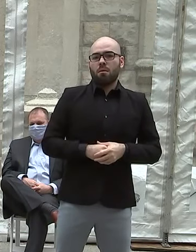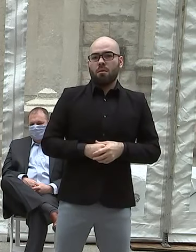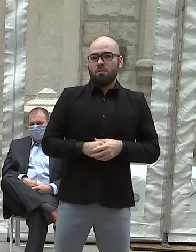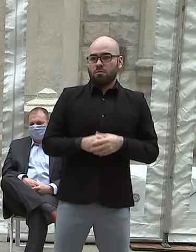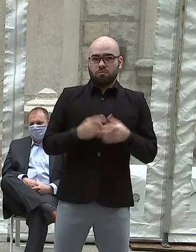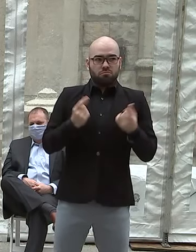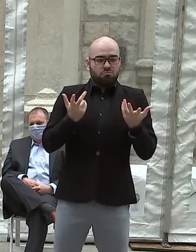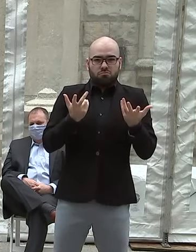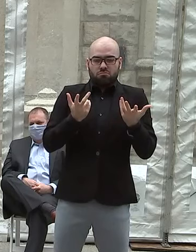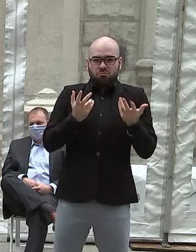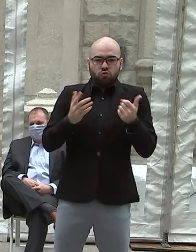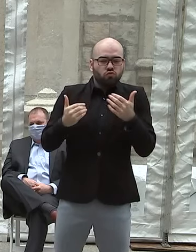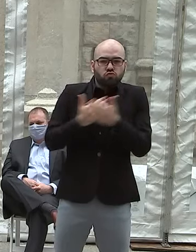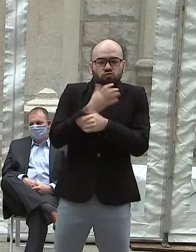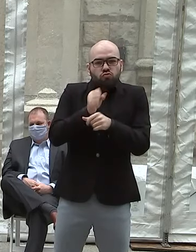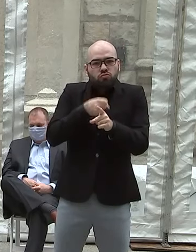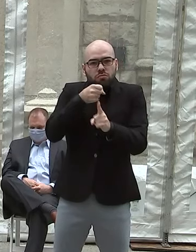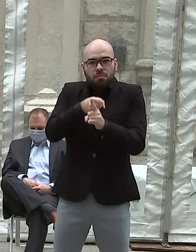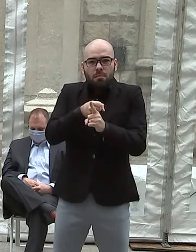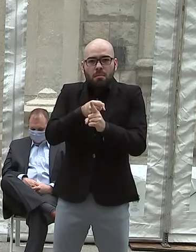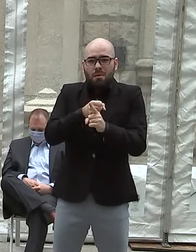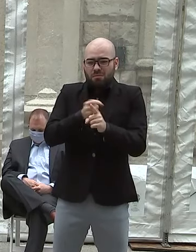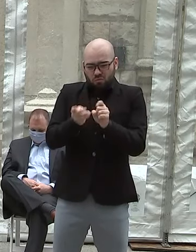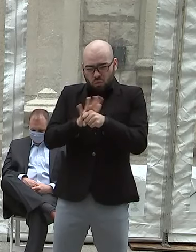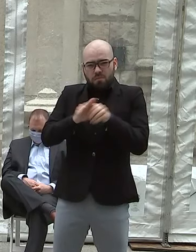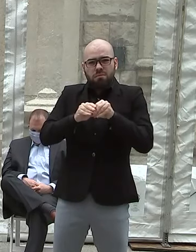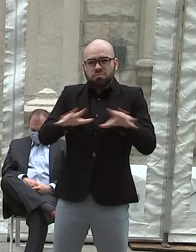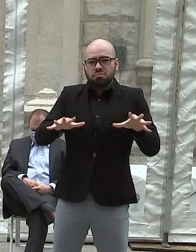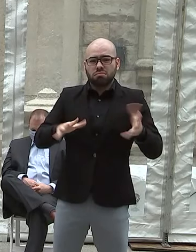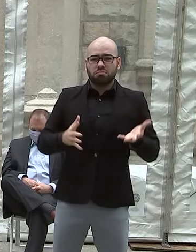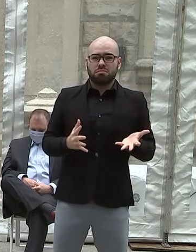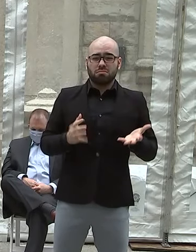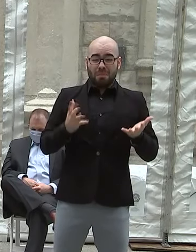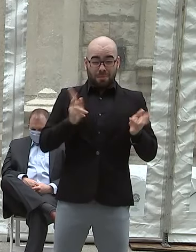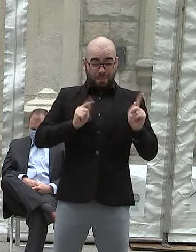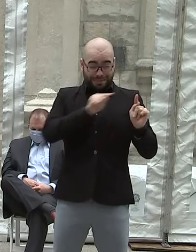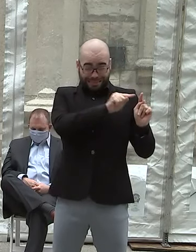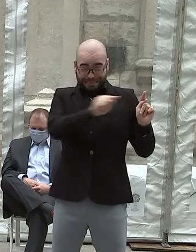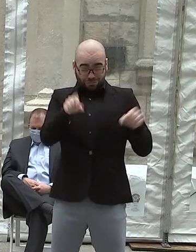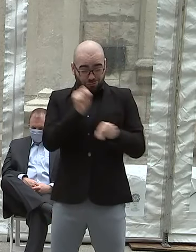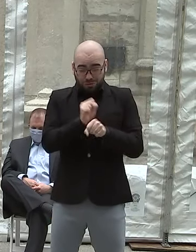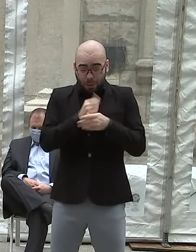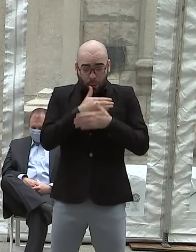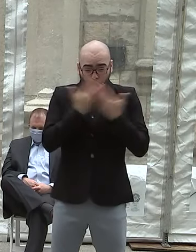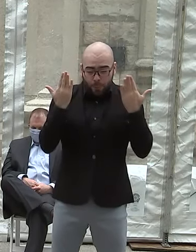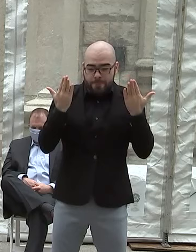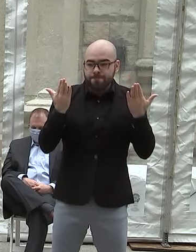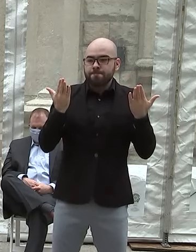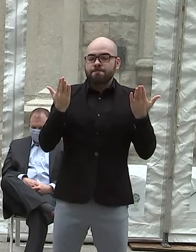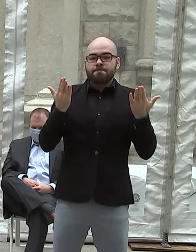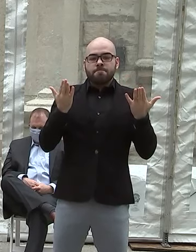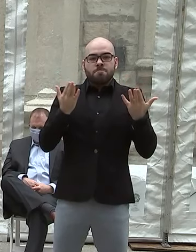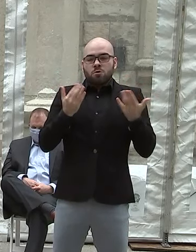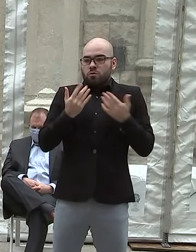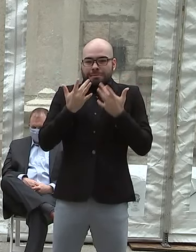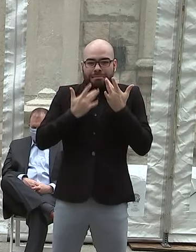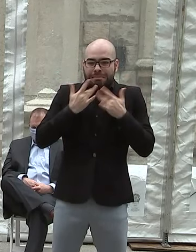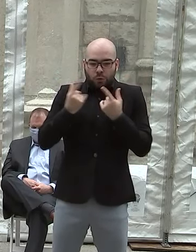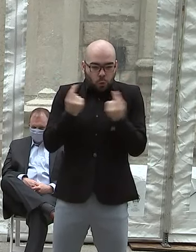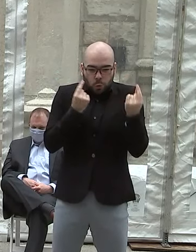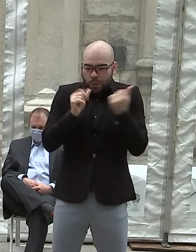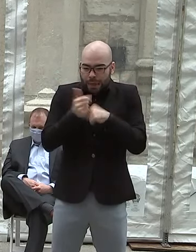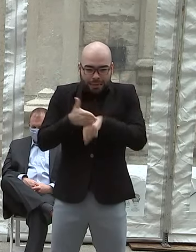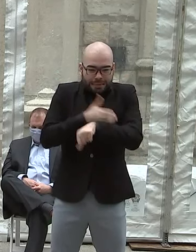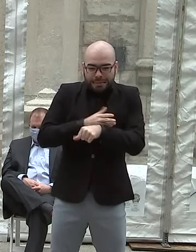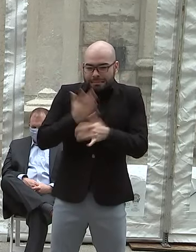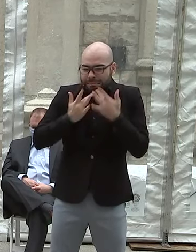due to the global outbreak of COVID-19, and many of them are in the fight of their lives to stay operational, and recovery is